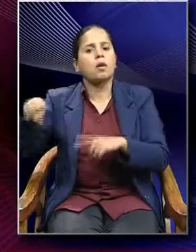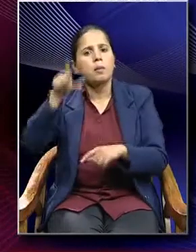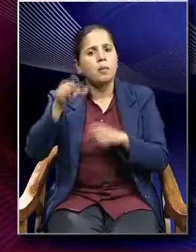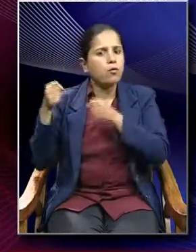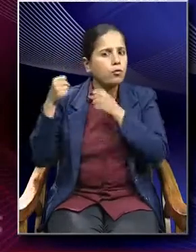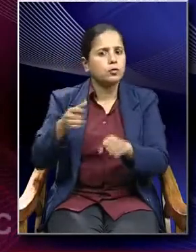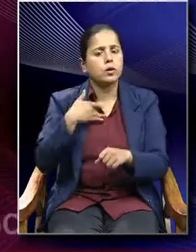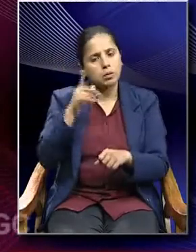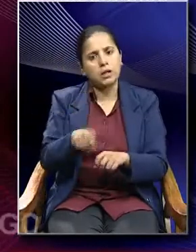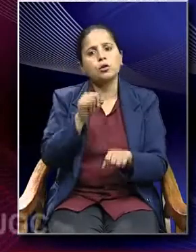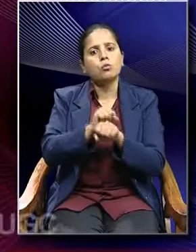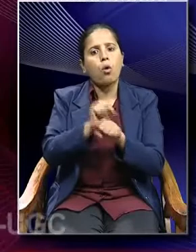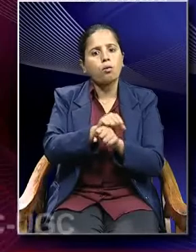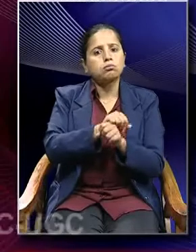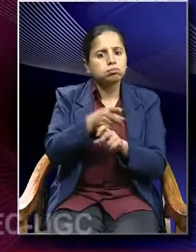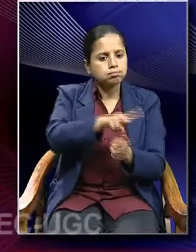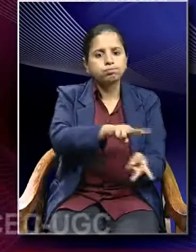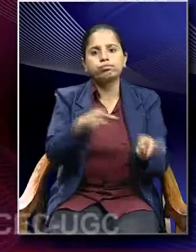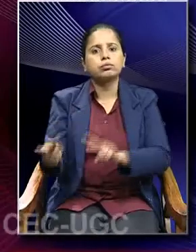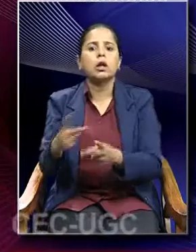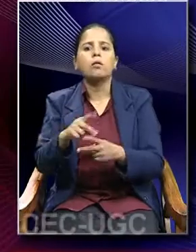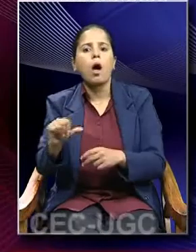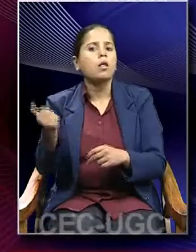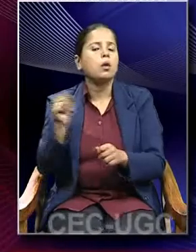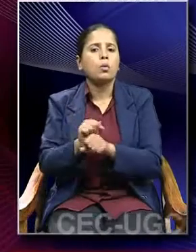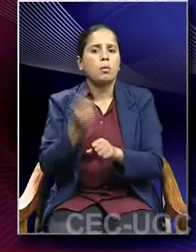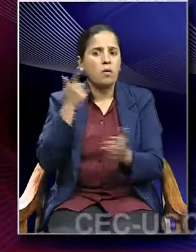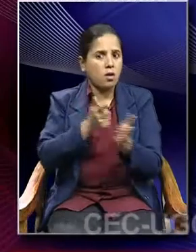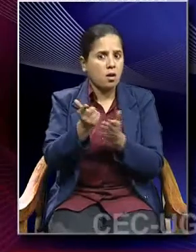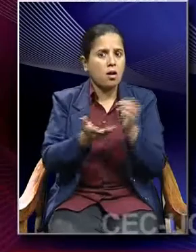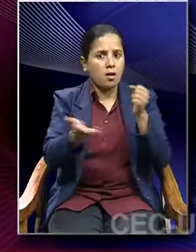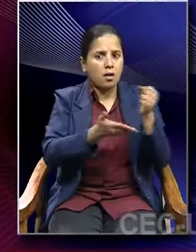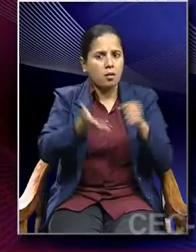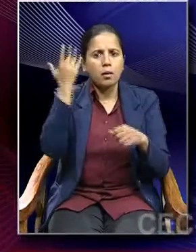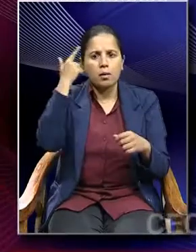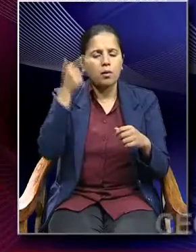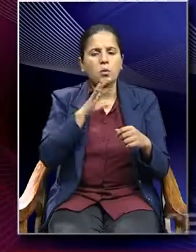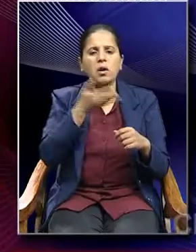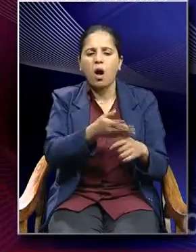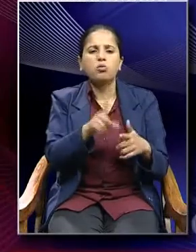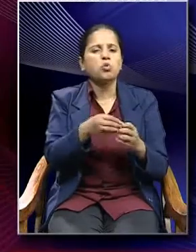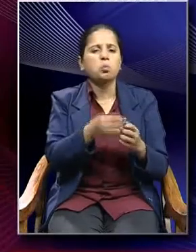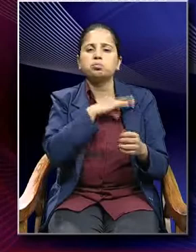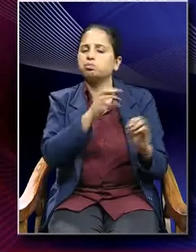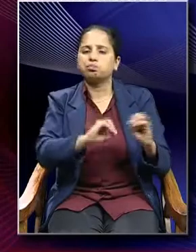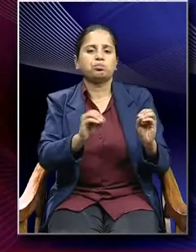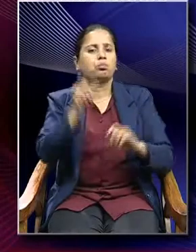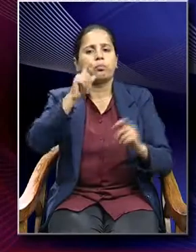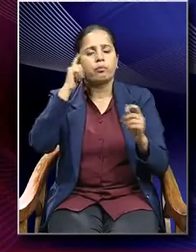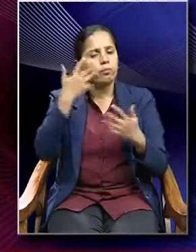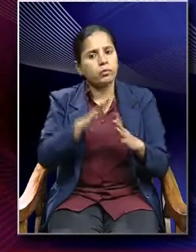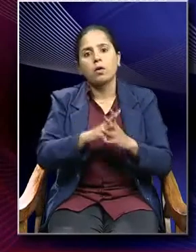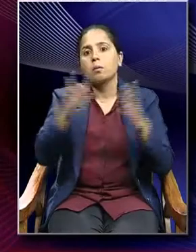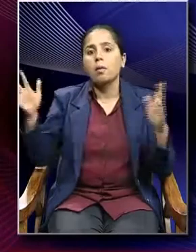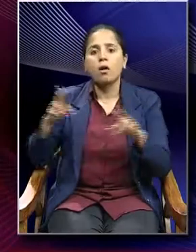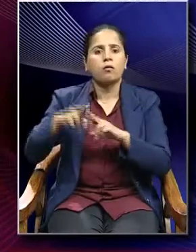of occupation. So agriculture was no longer considered a source of employment. People were setting up